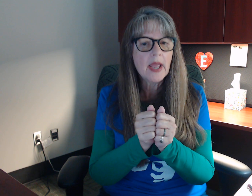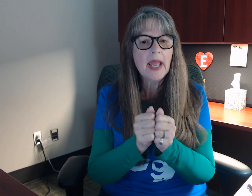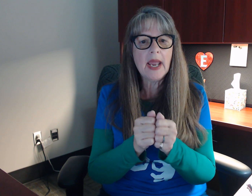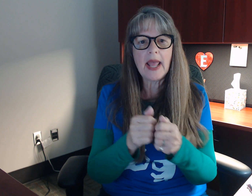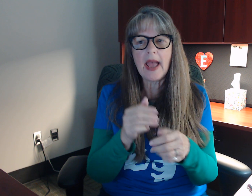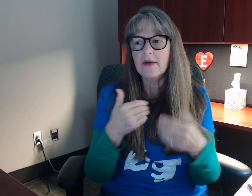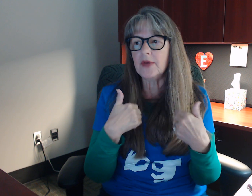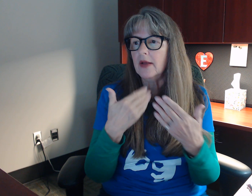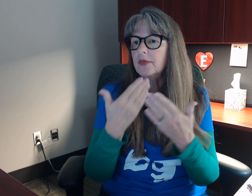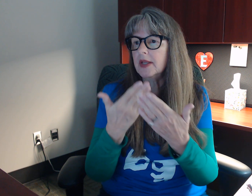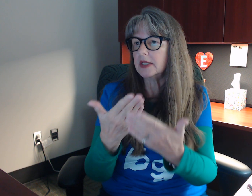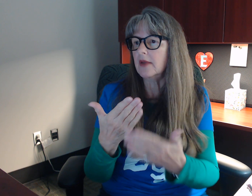and have Thanksgiving.